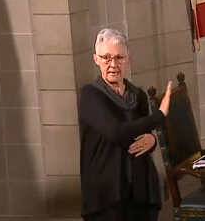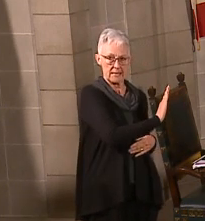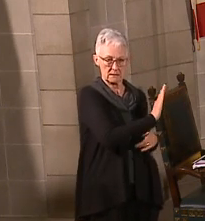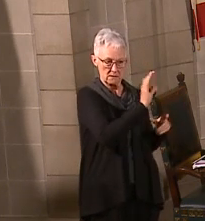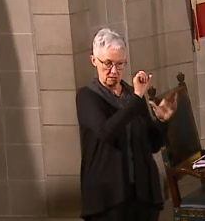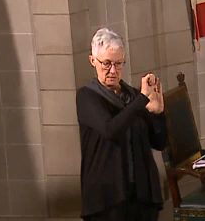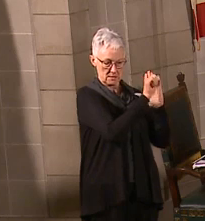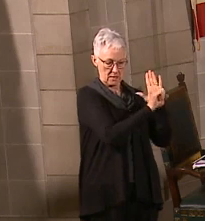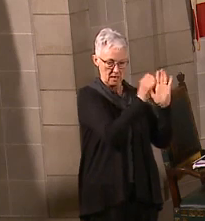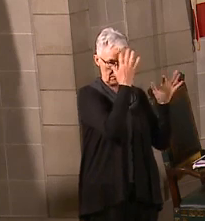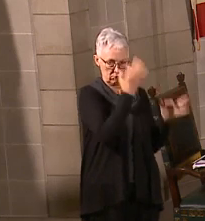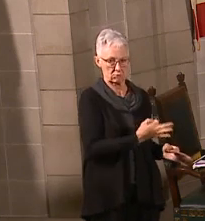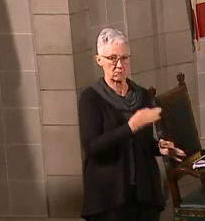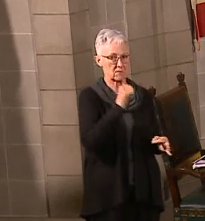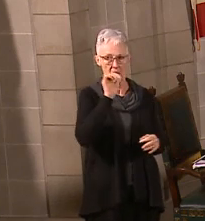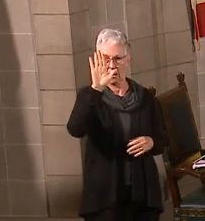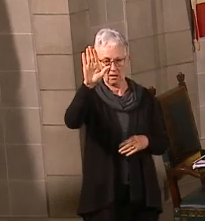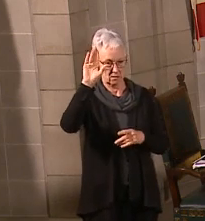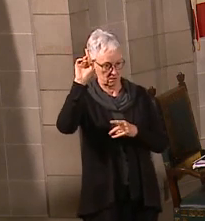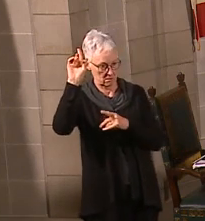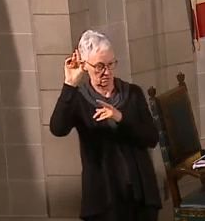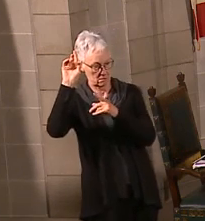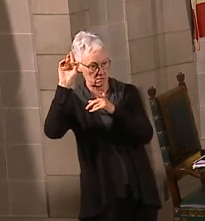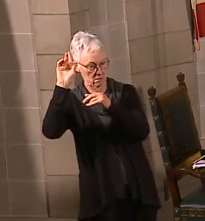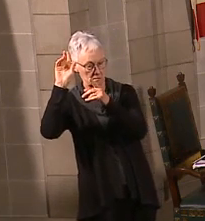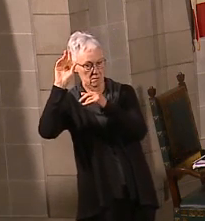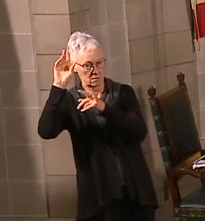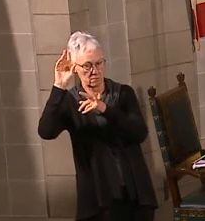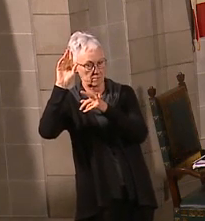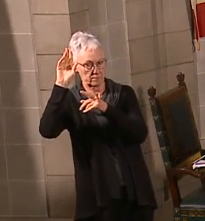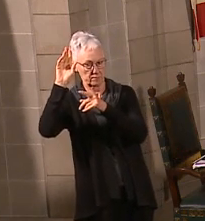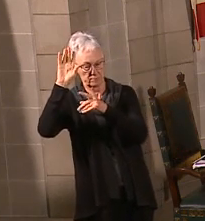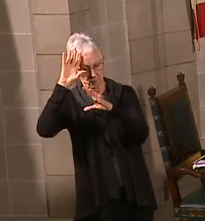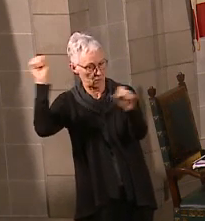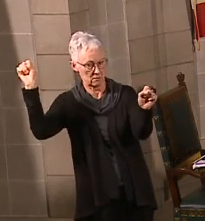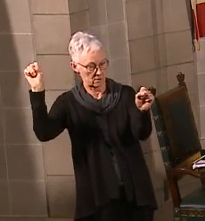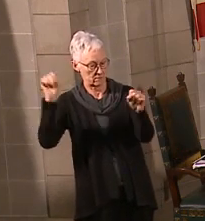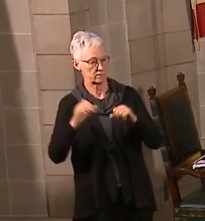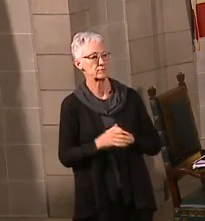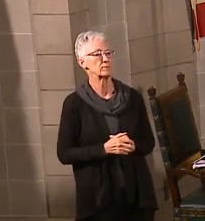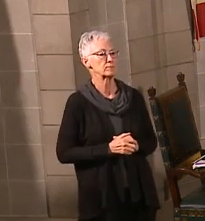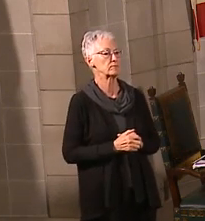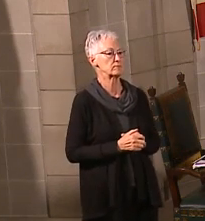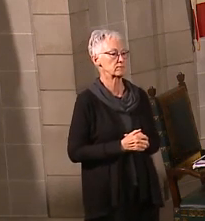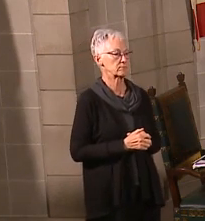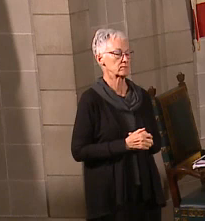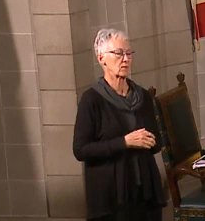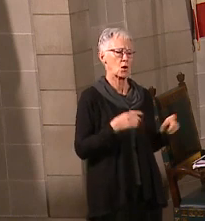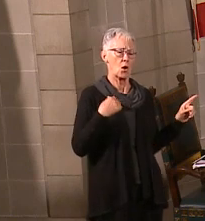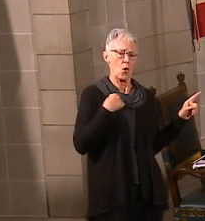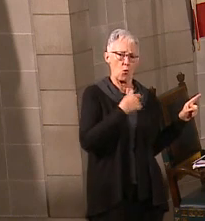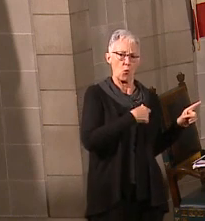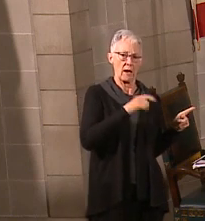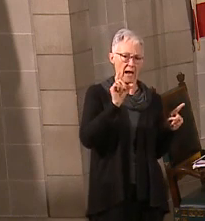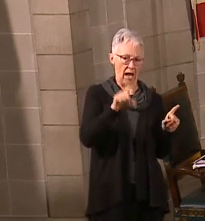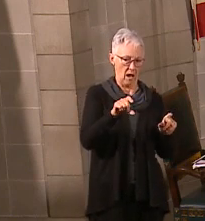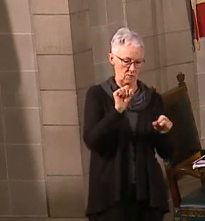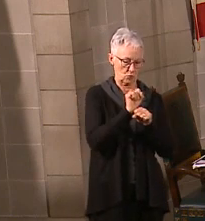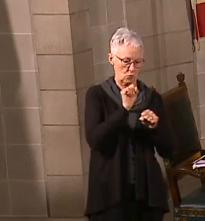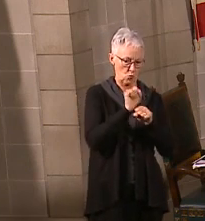with our federal partners. It's been a great collaboration. We work with our local partners. We try to make this a whole collaborative process about how